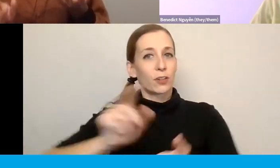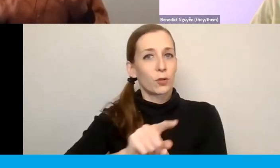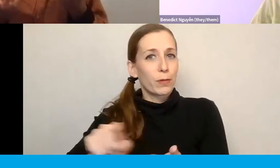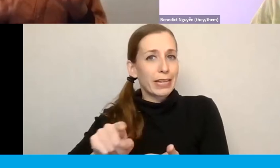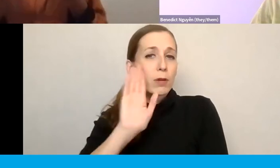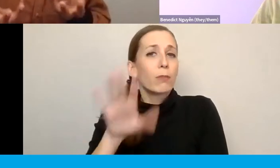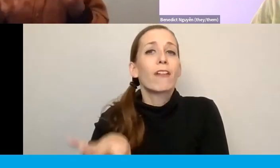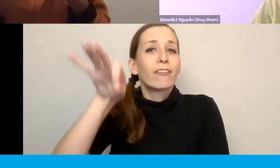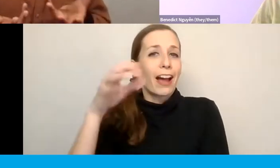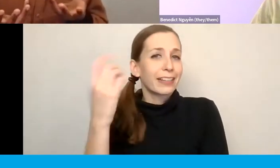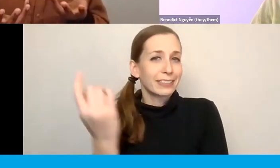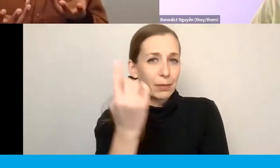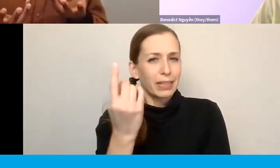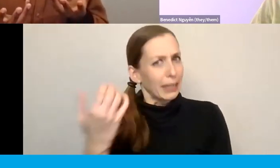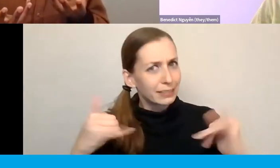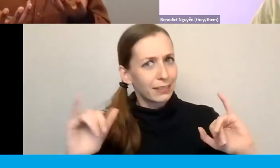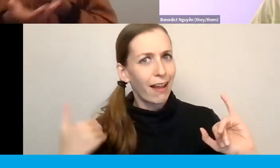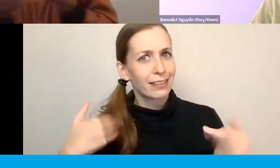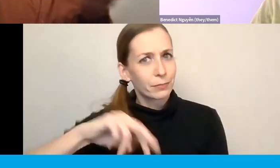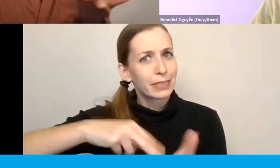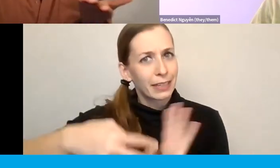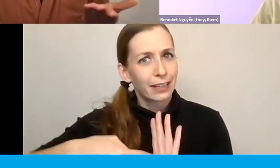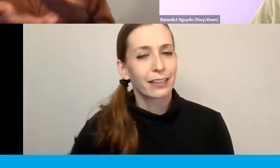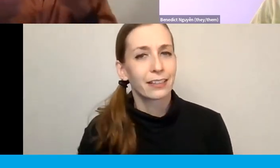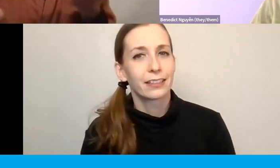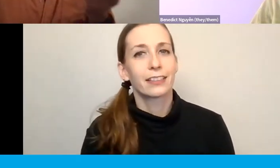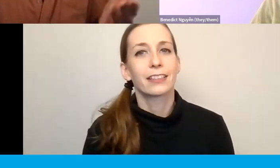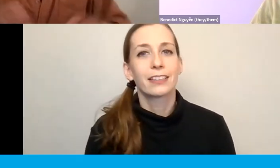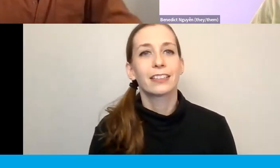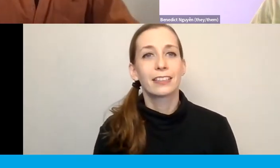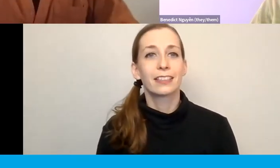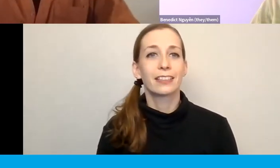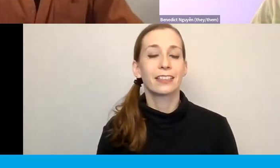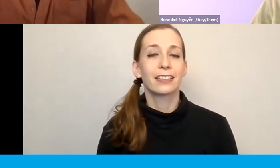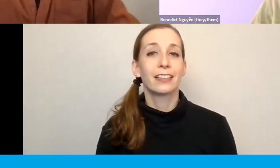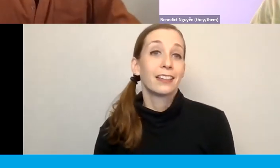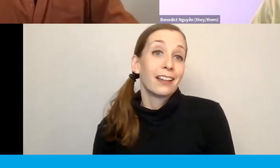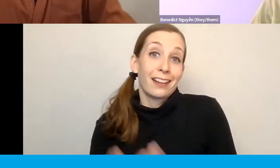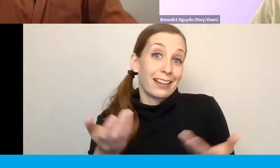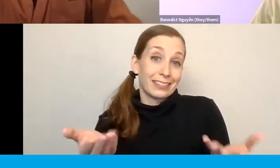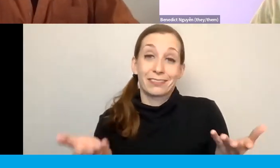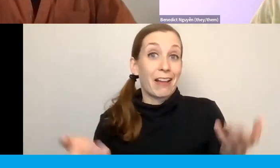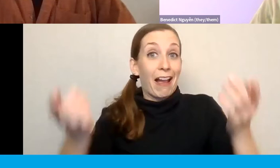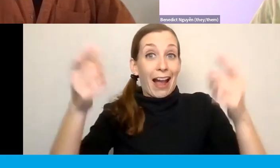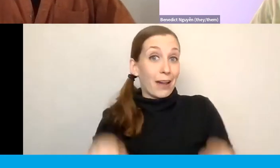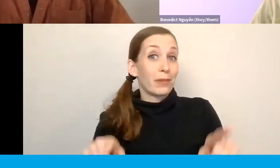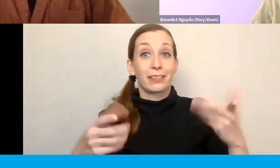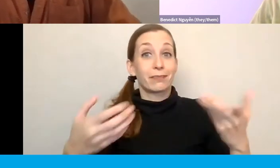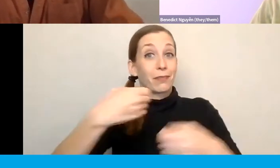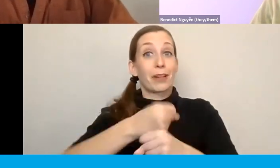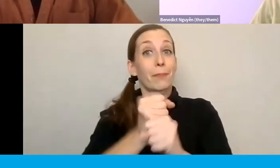I think still has like weight and meaning. And in this circumstance, it was a documentary, which I'm really excited